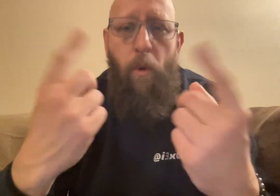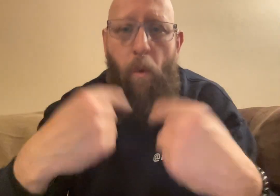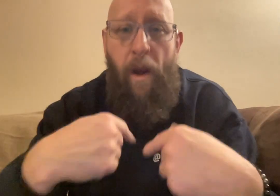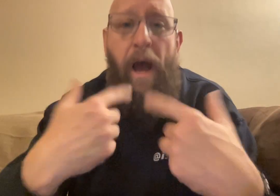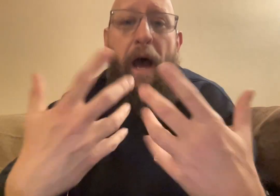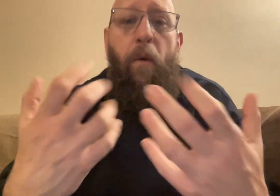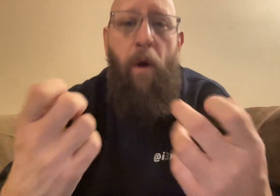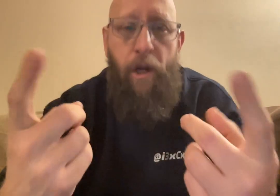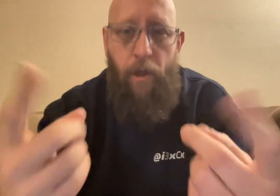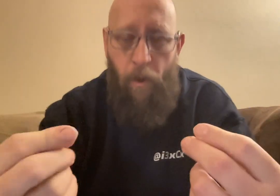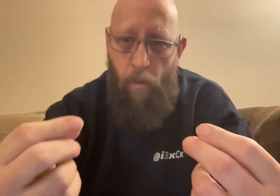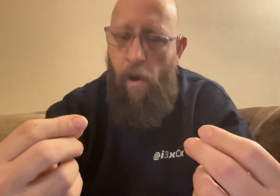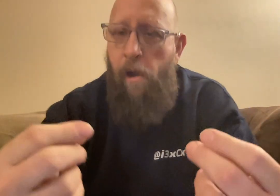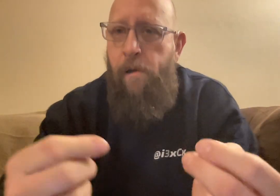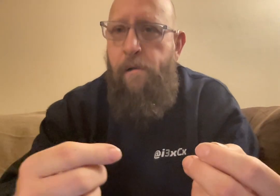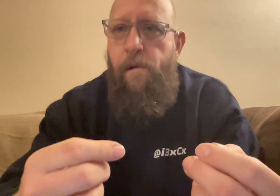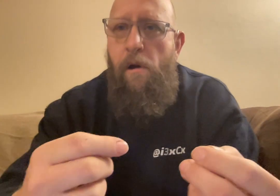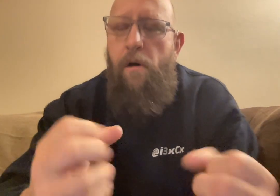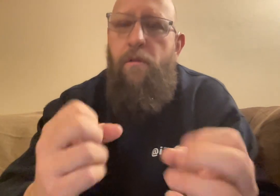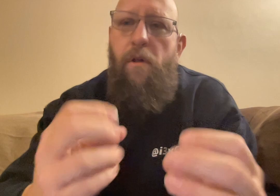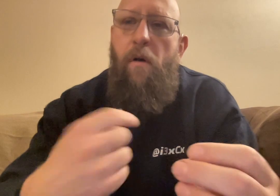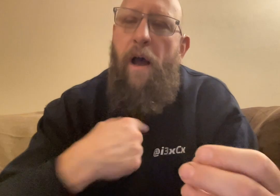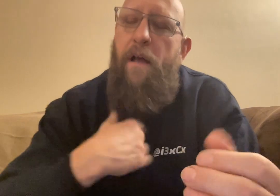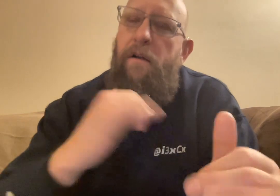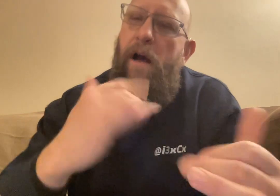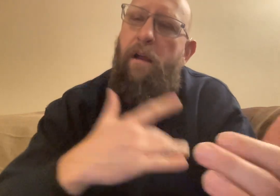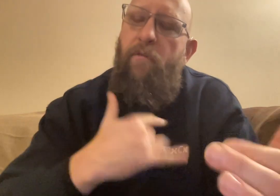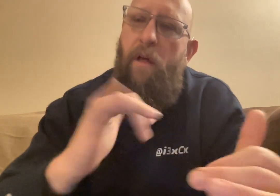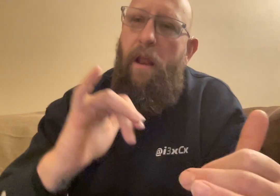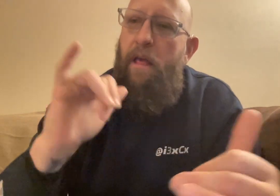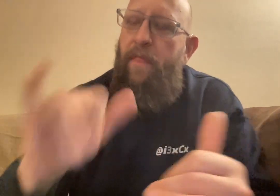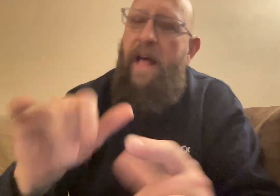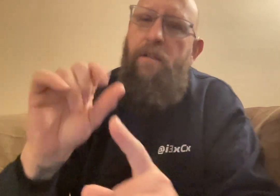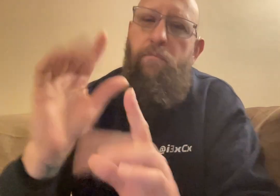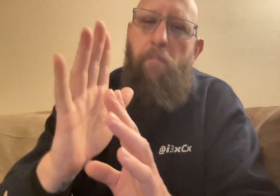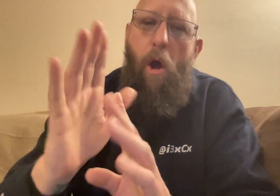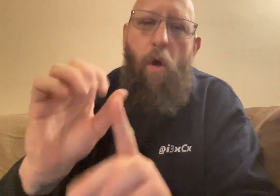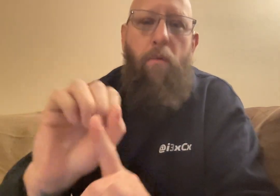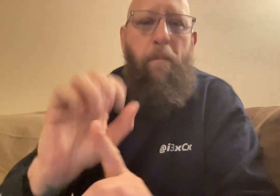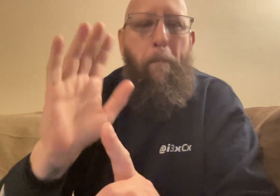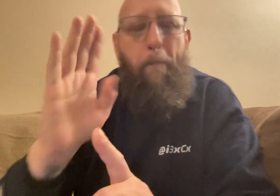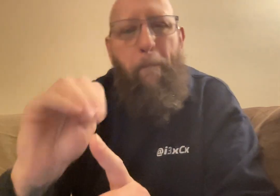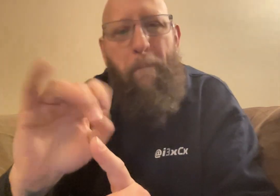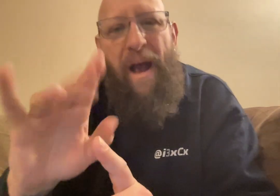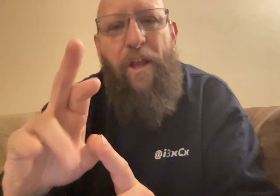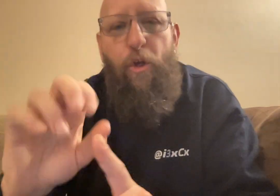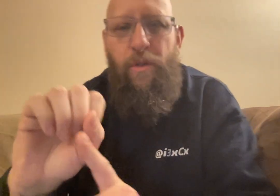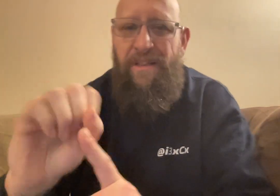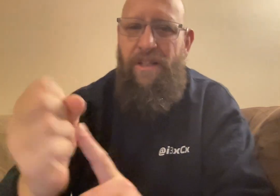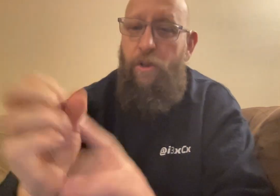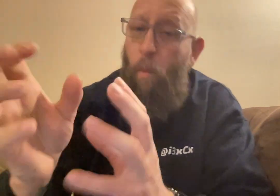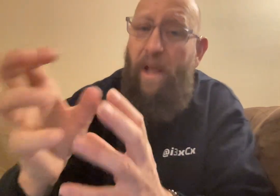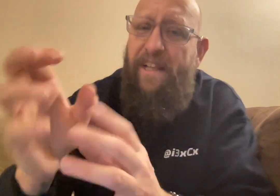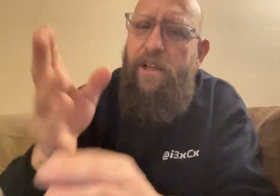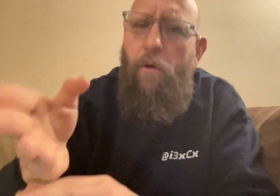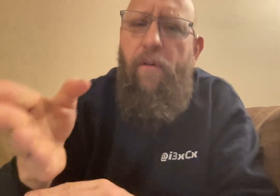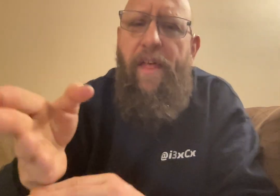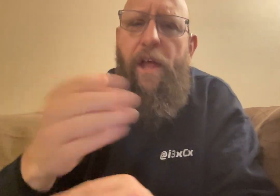what I want to do. So I kind of feel like that small minor situation over there,